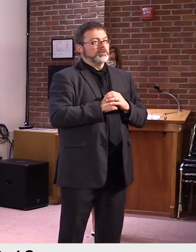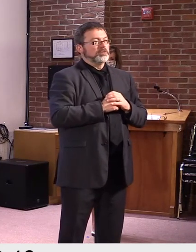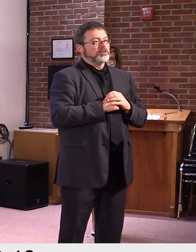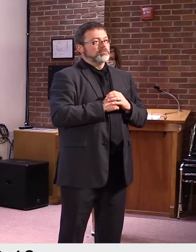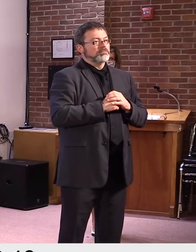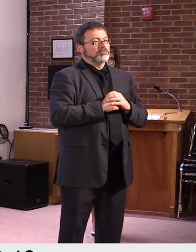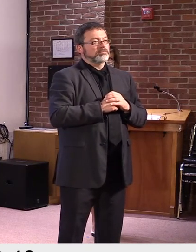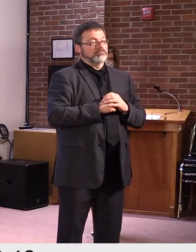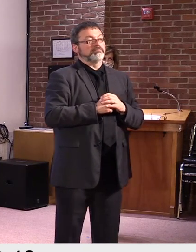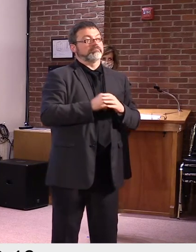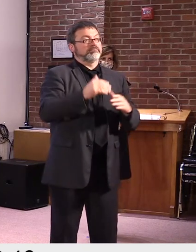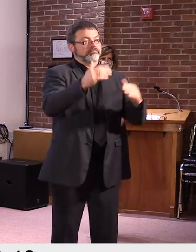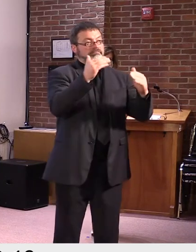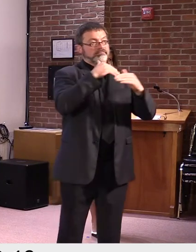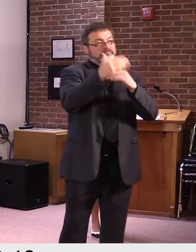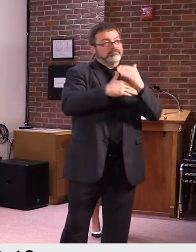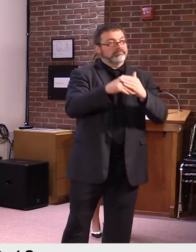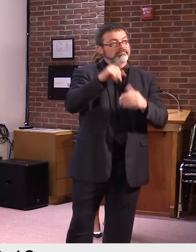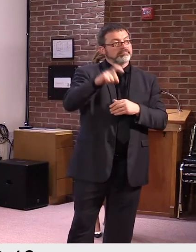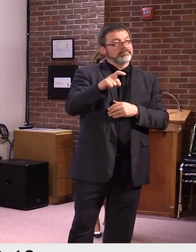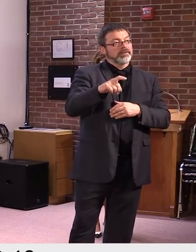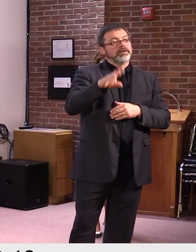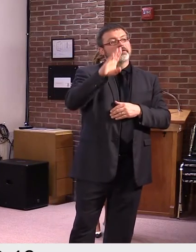April, Burlington Free Press.